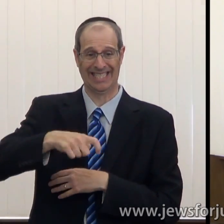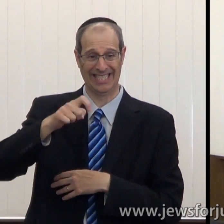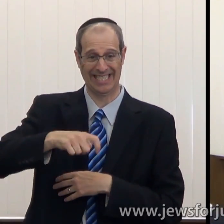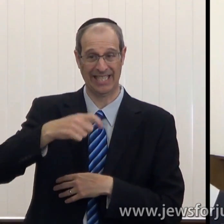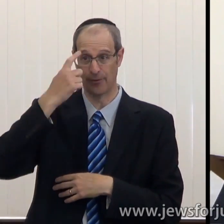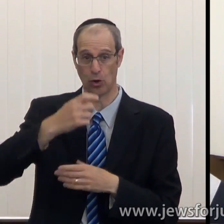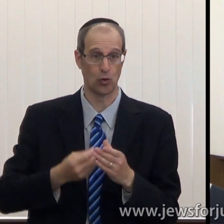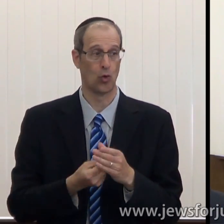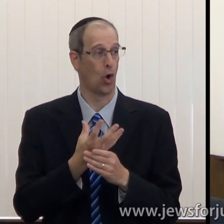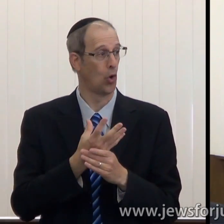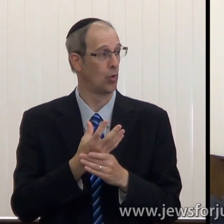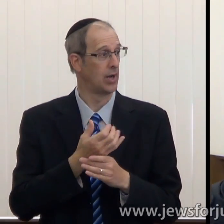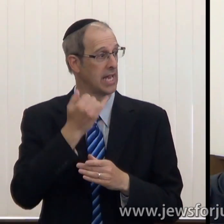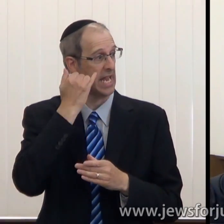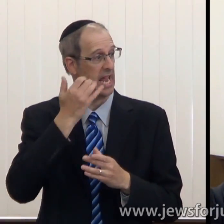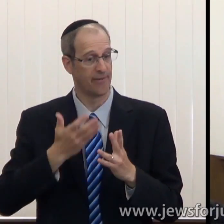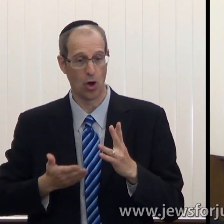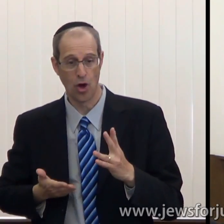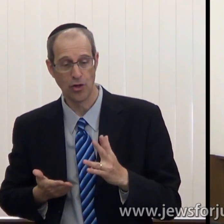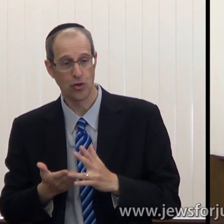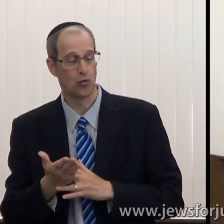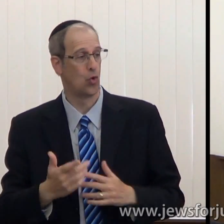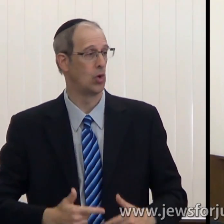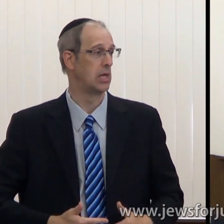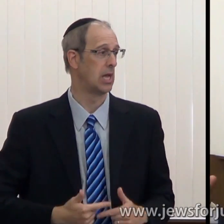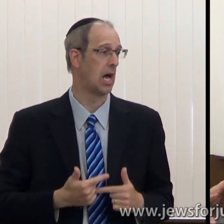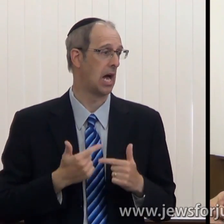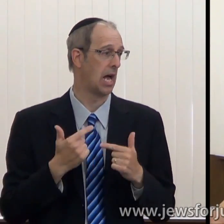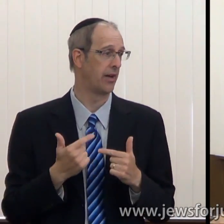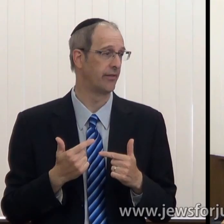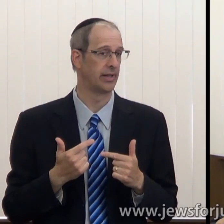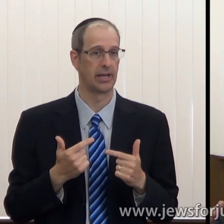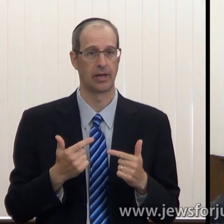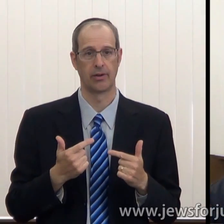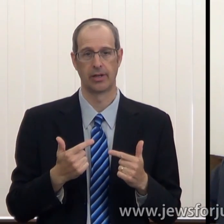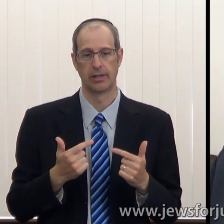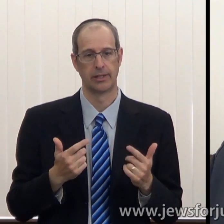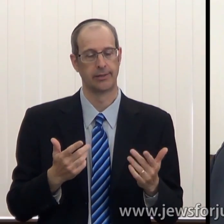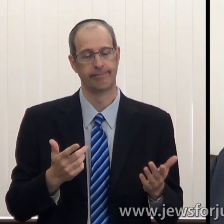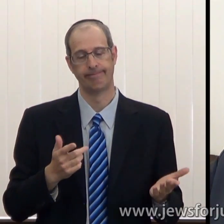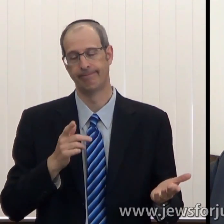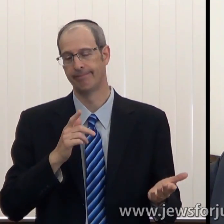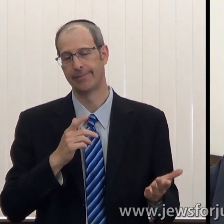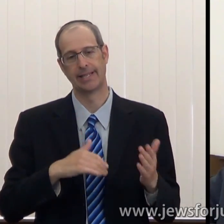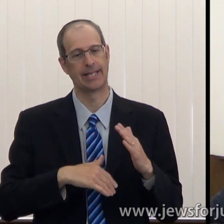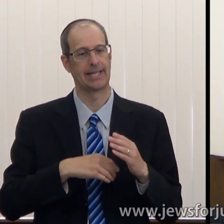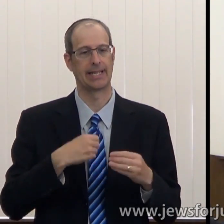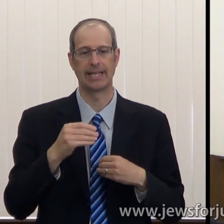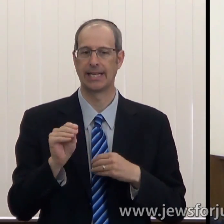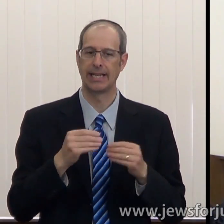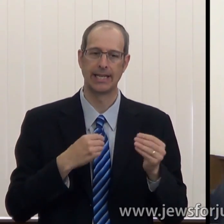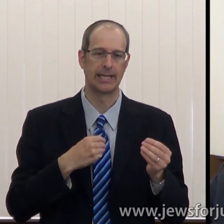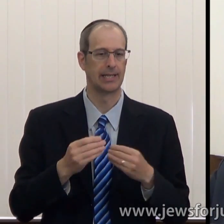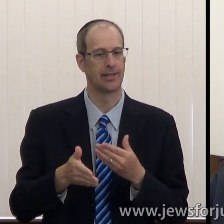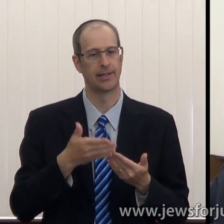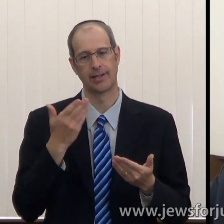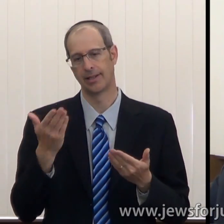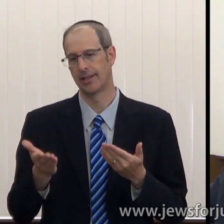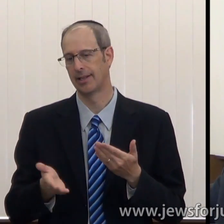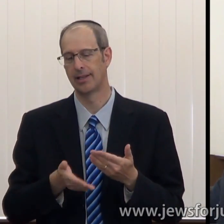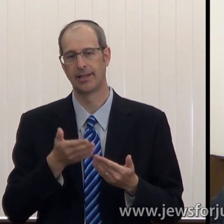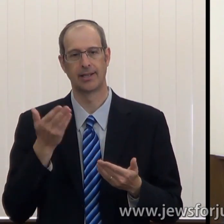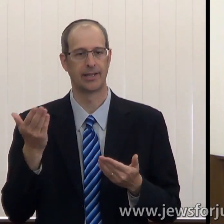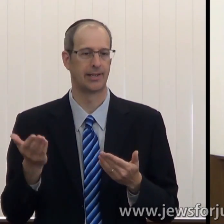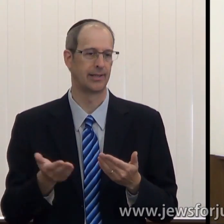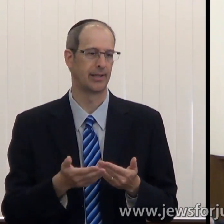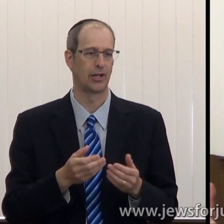growing. And if we went through all of life and it was just very, very easy, and no difficulties ever